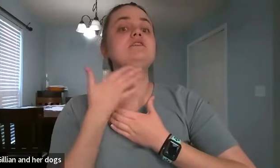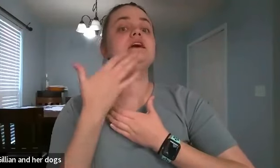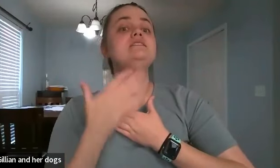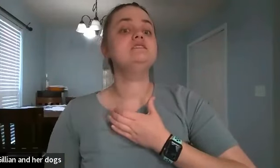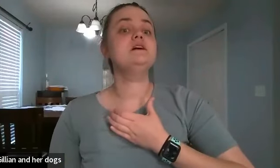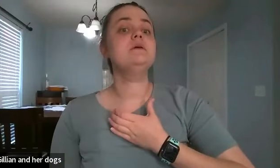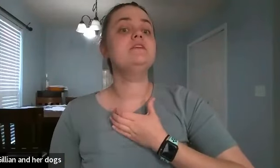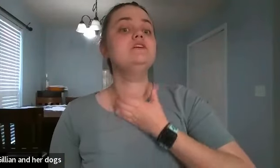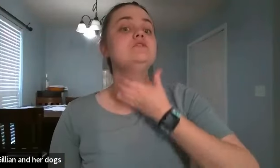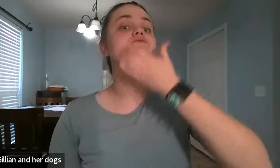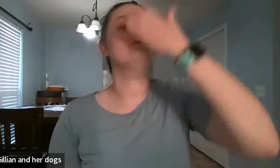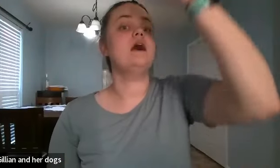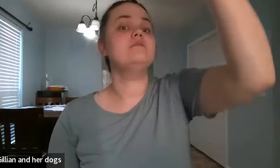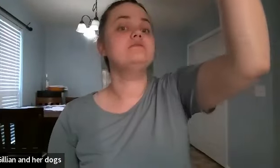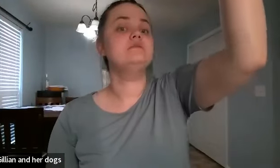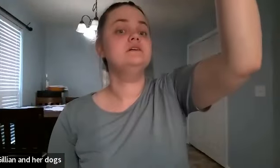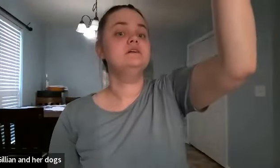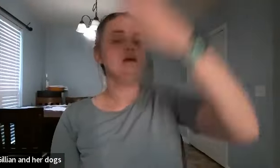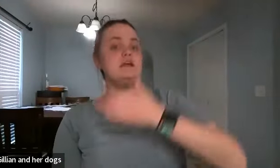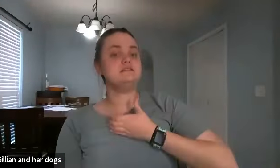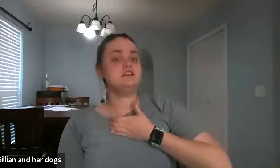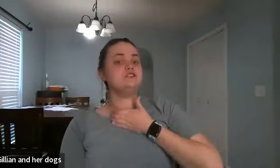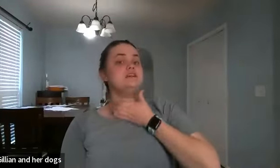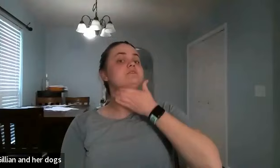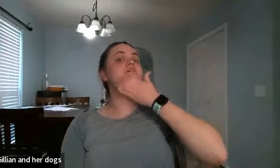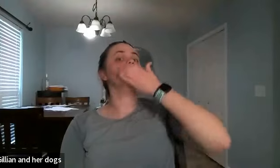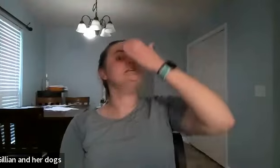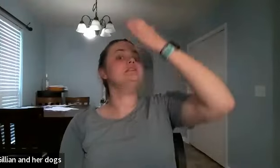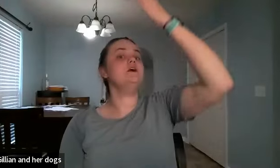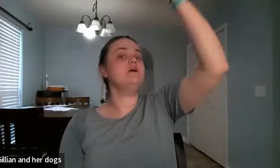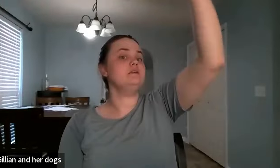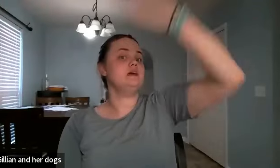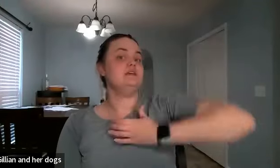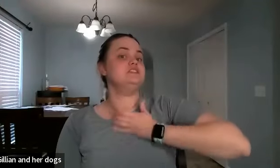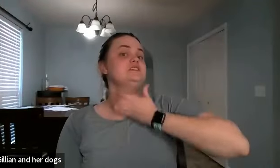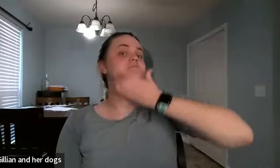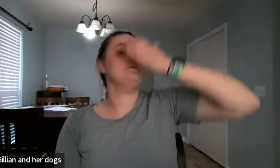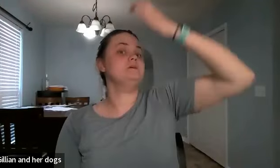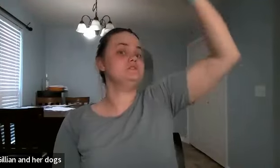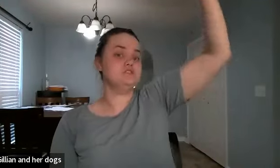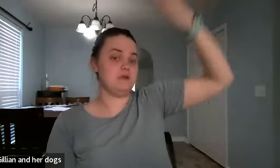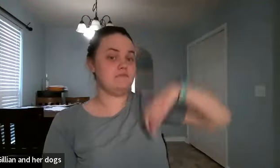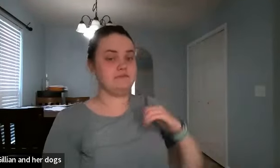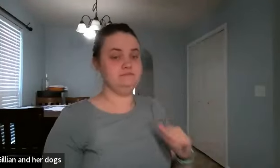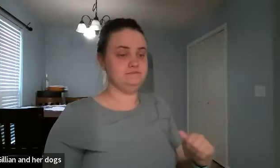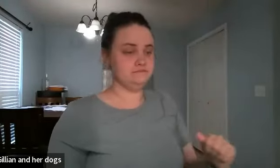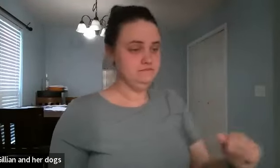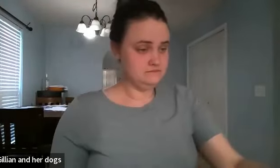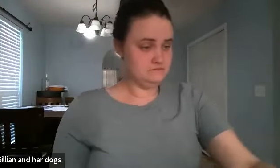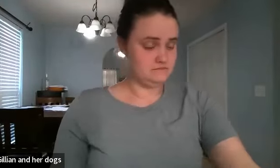head tilted up, and then you go giraffe. And it's like you're just emphasizing the long neck. It just keeps going. Giraffe.